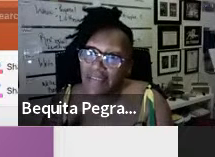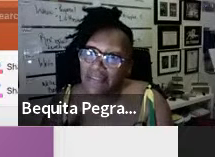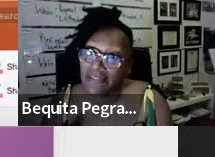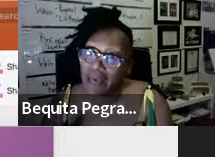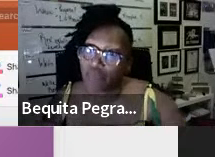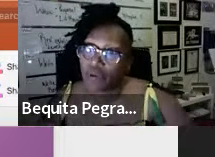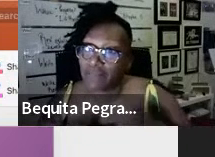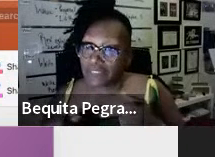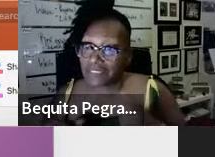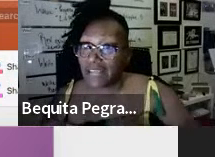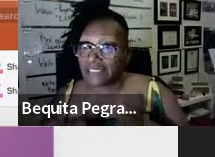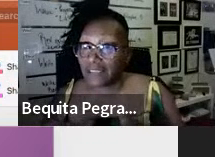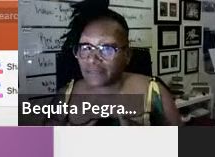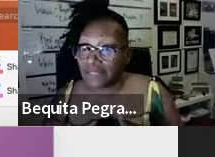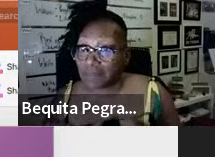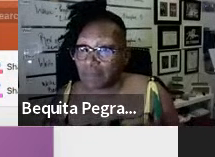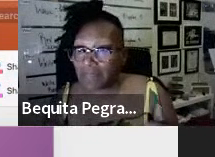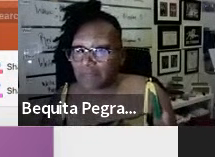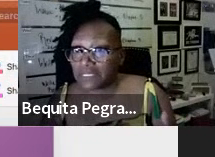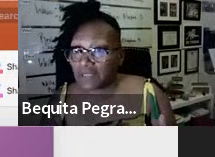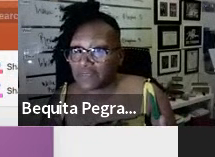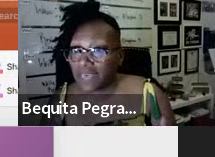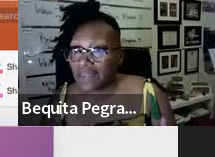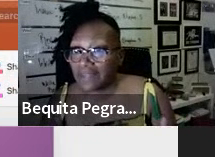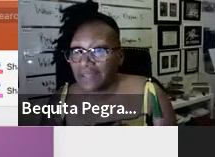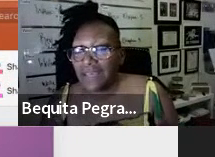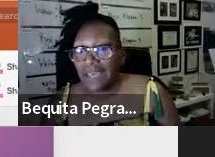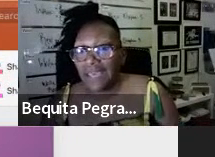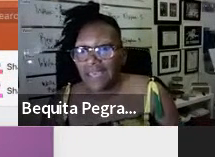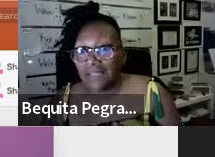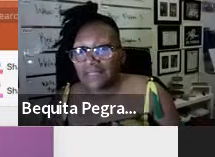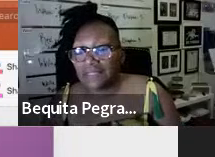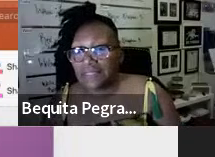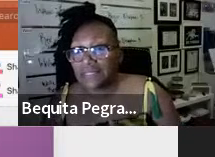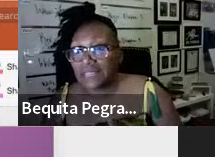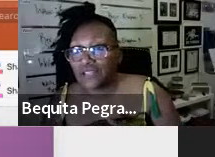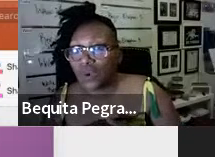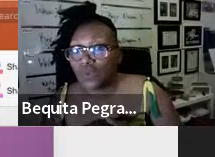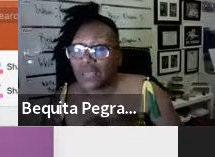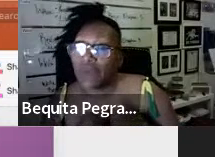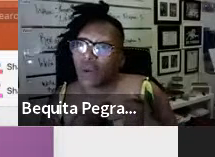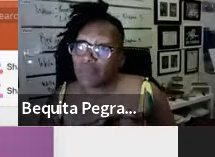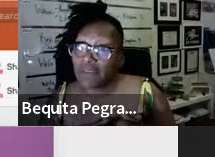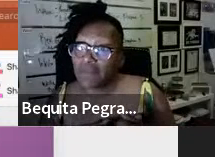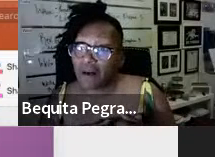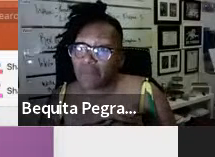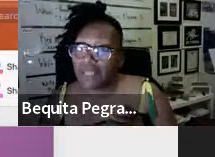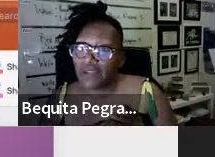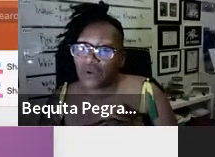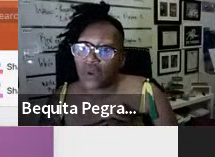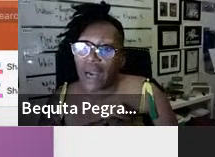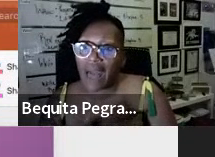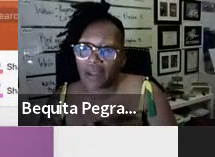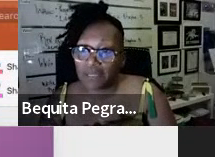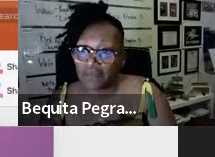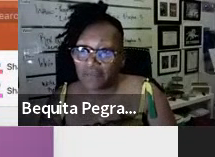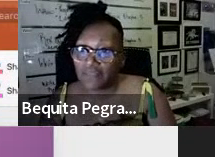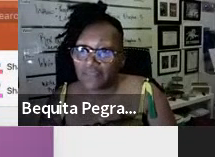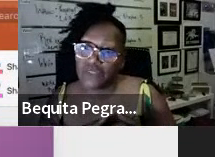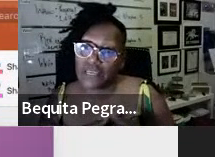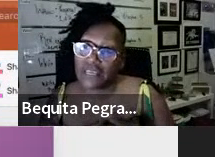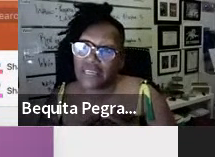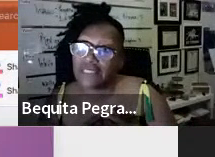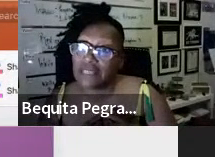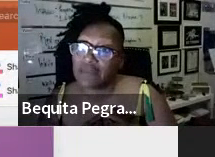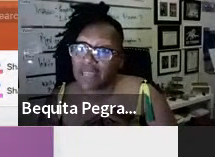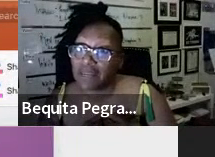have gotten that braveness and that toughness about themselves yet. And they want to be involved, but they don't know how to be involved.